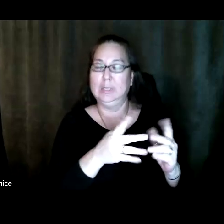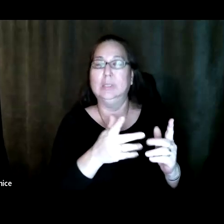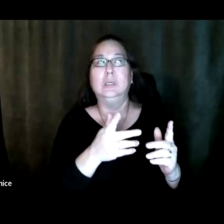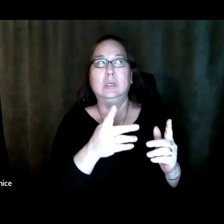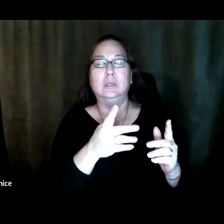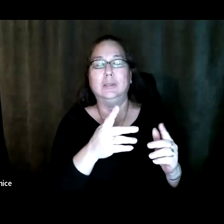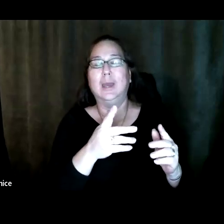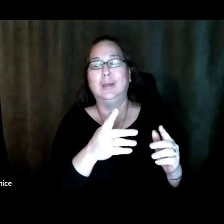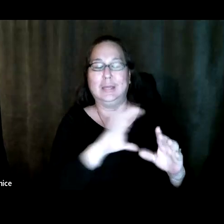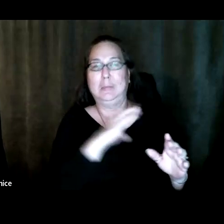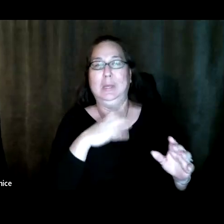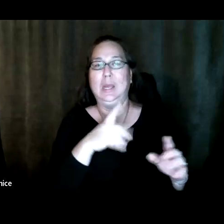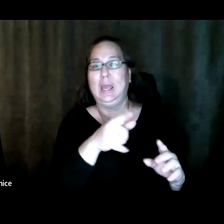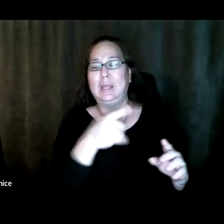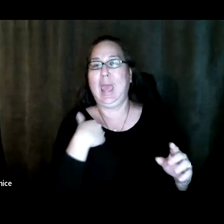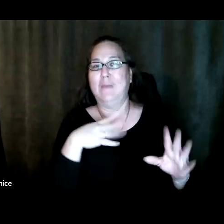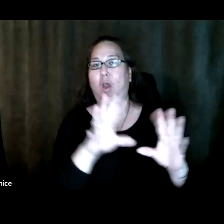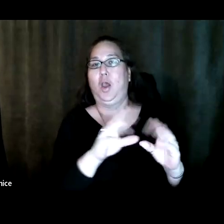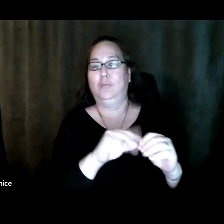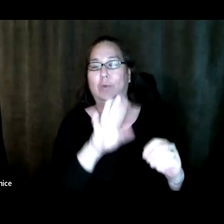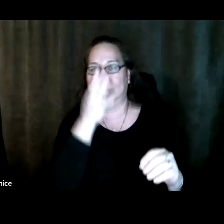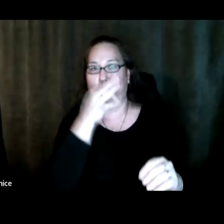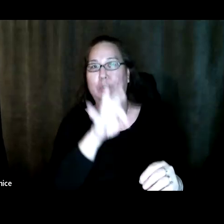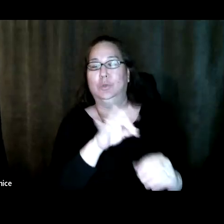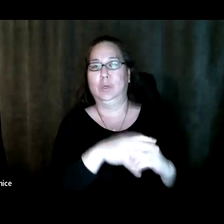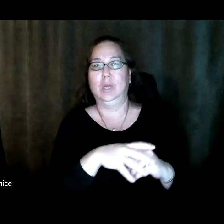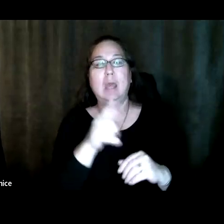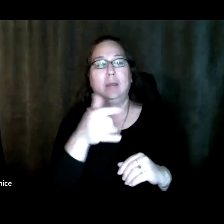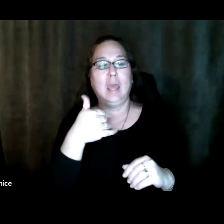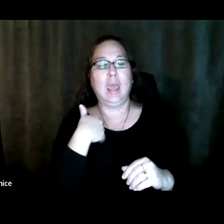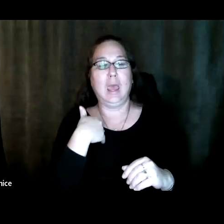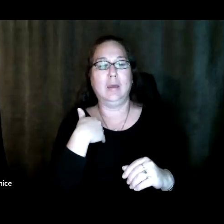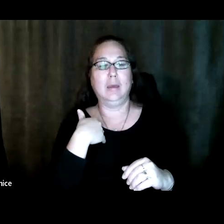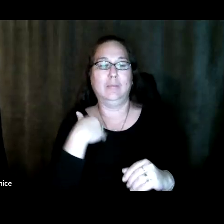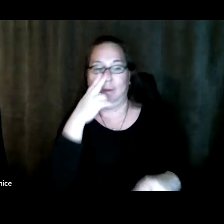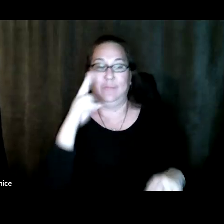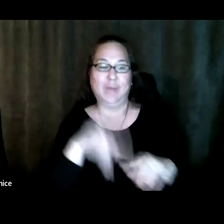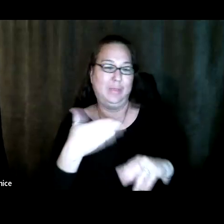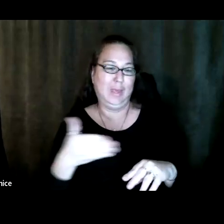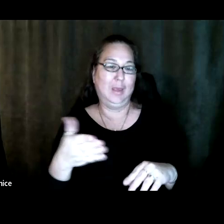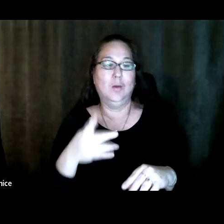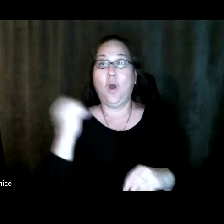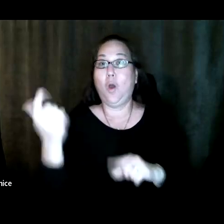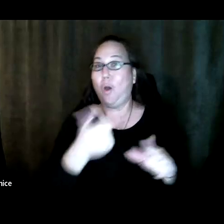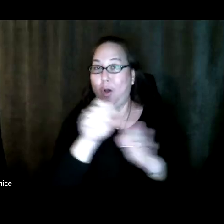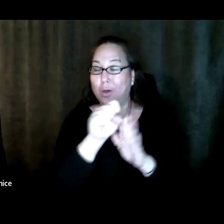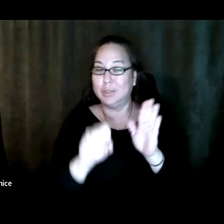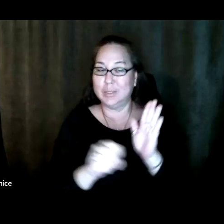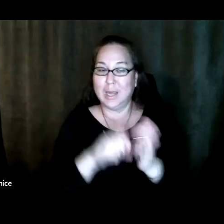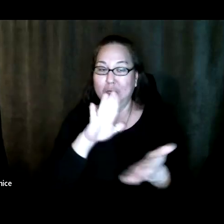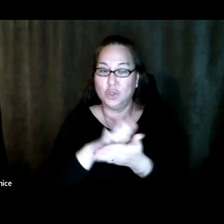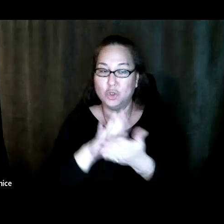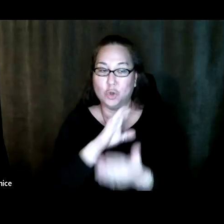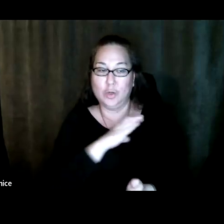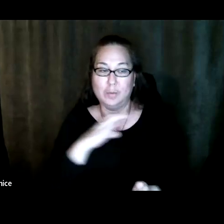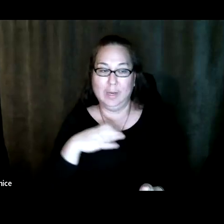weekend. And one of the fun things they do is they name an all-state school committee, because the Mass Association School Committee is divided into 10